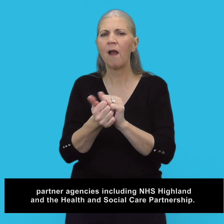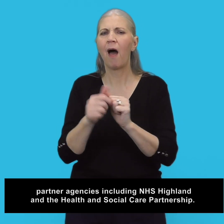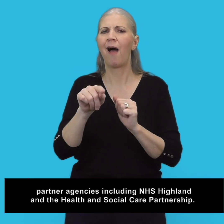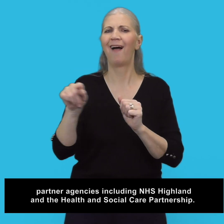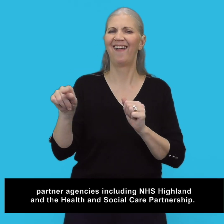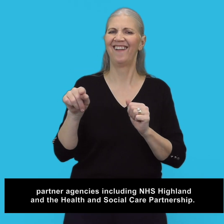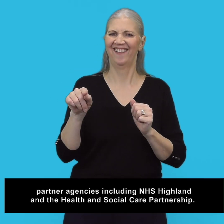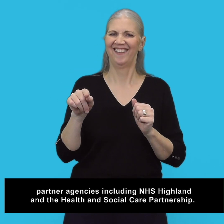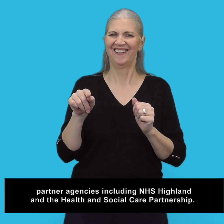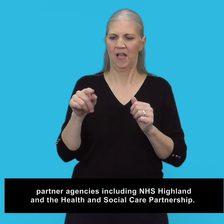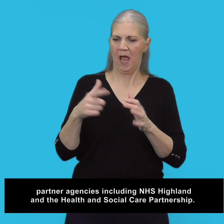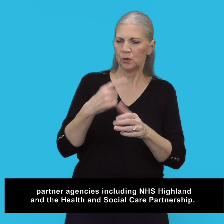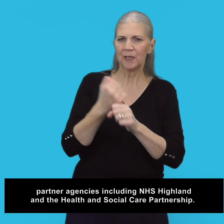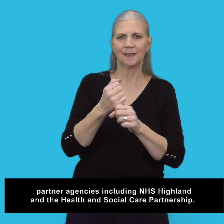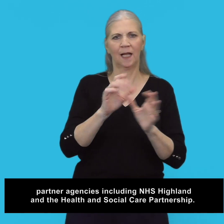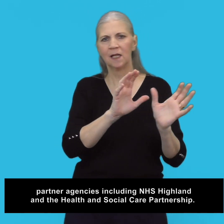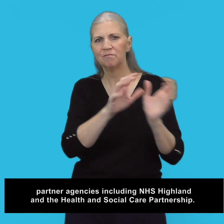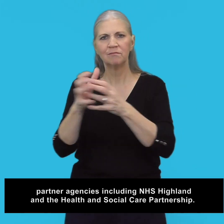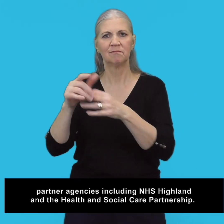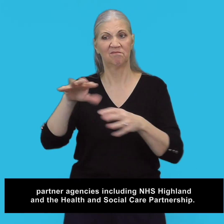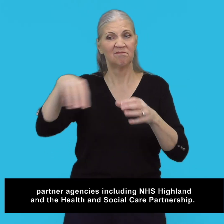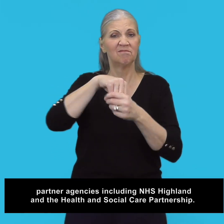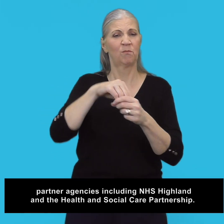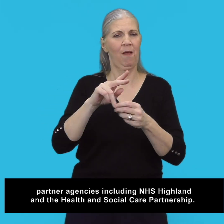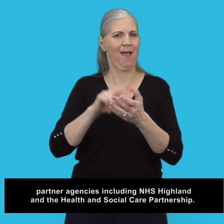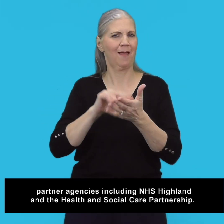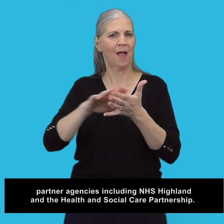Highland and the Health and Social Care Partnership.